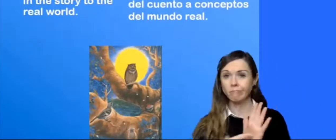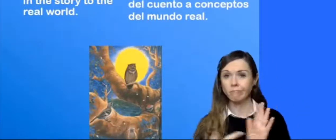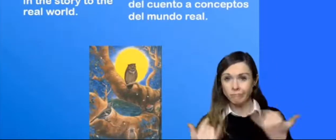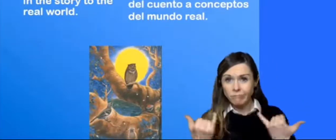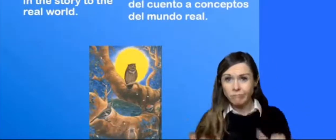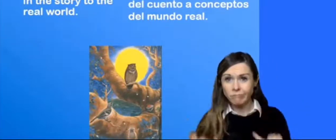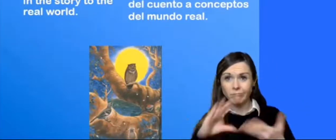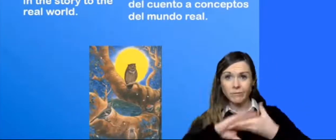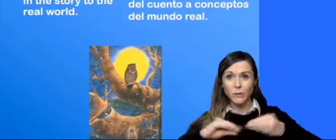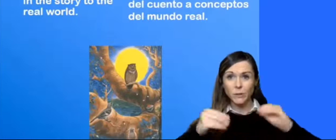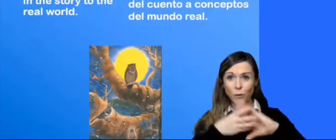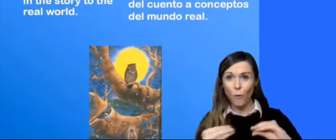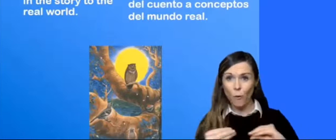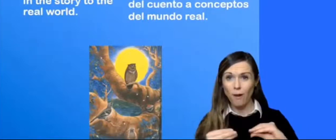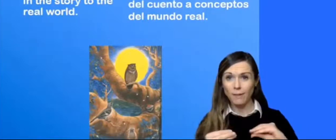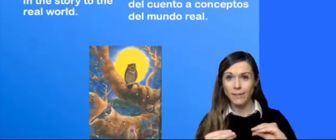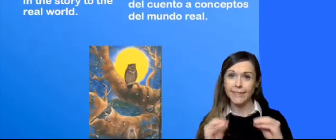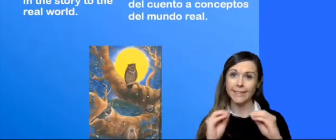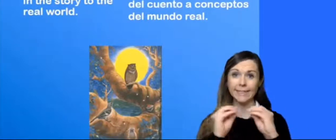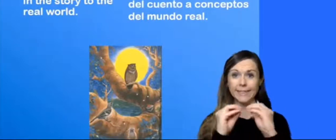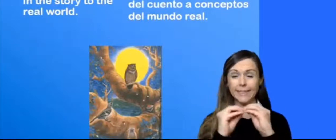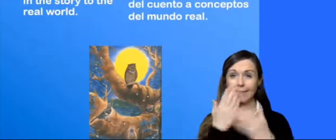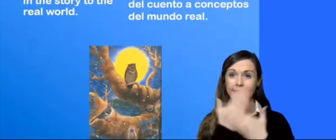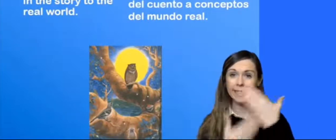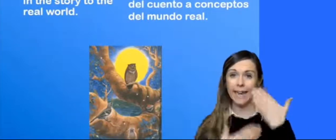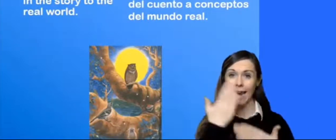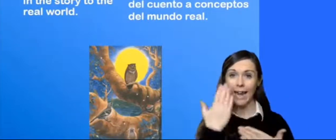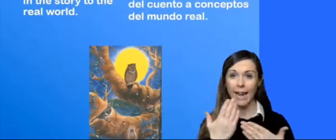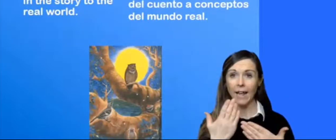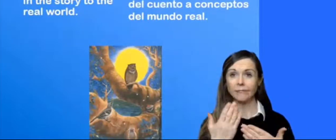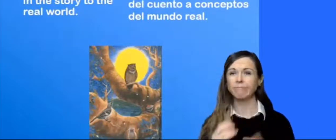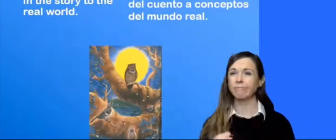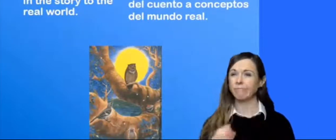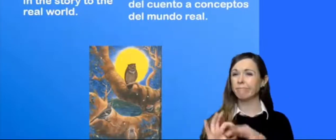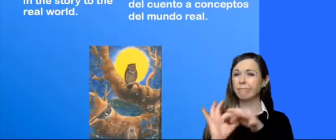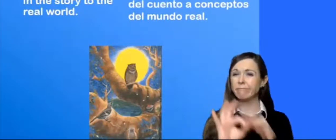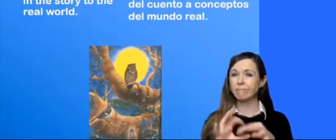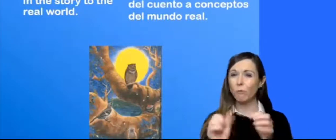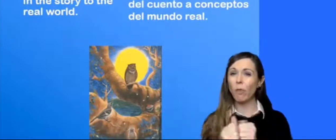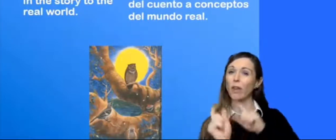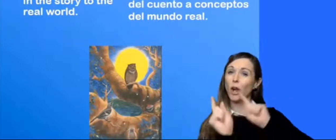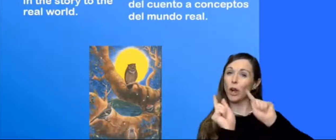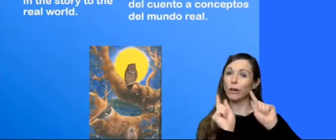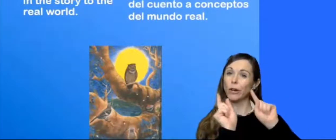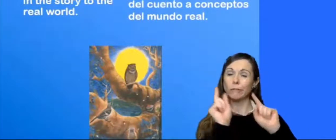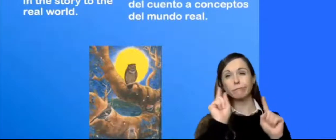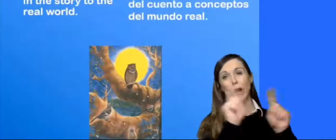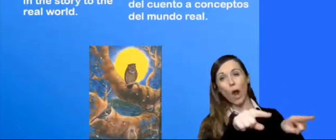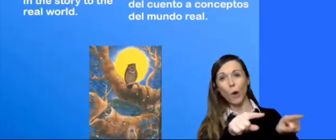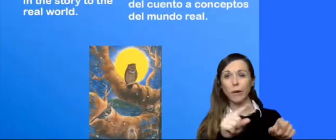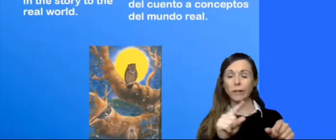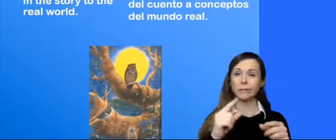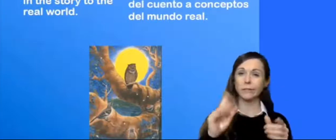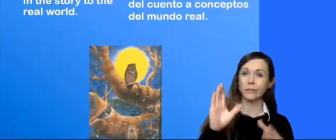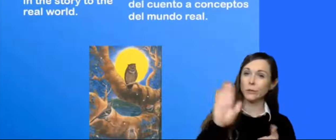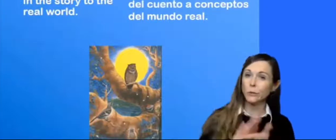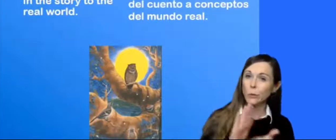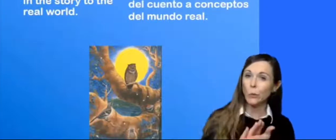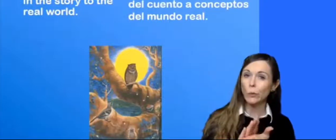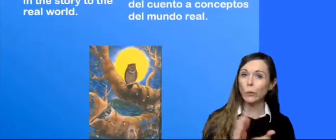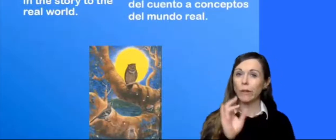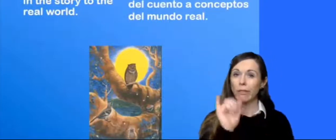connect the information from a story with real-world concepts. So, for